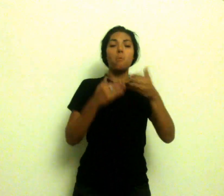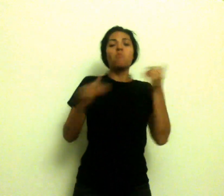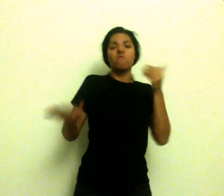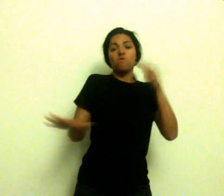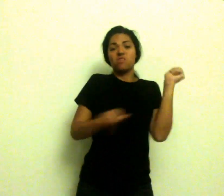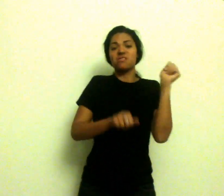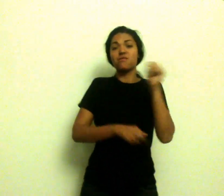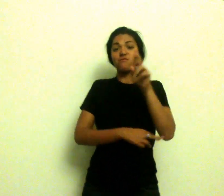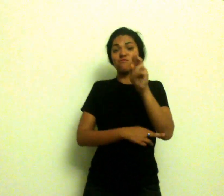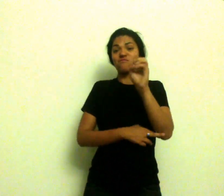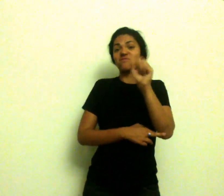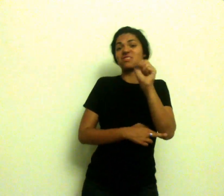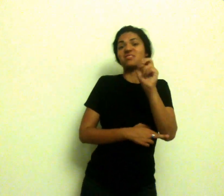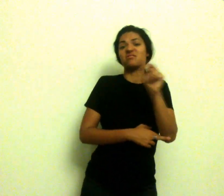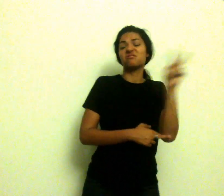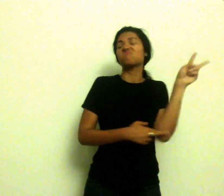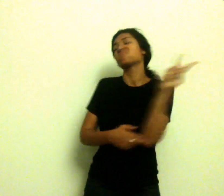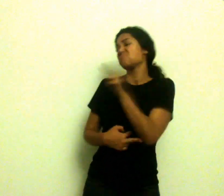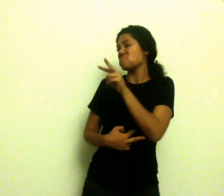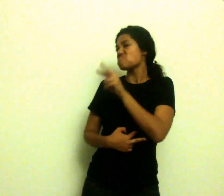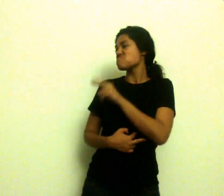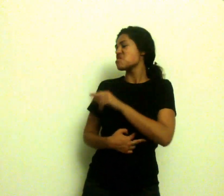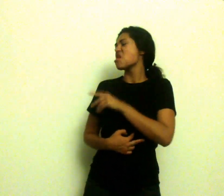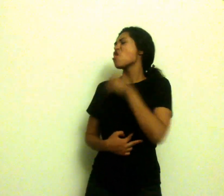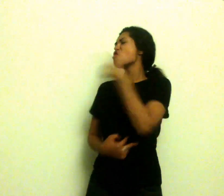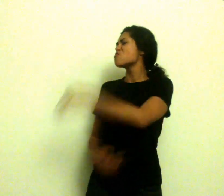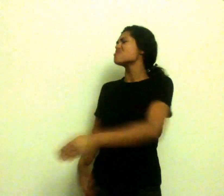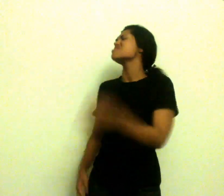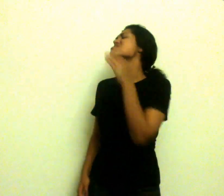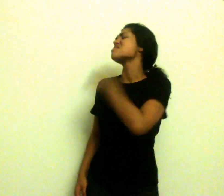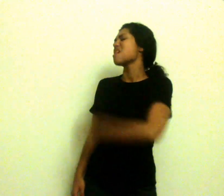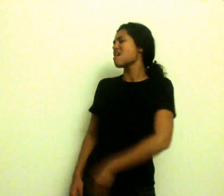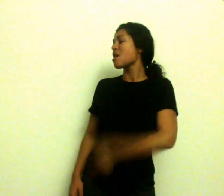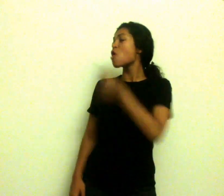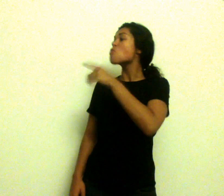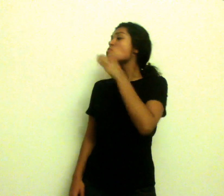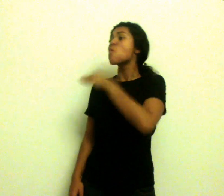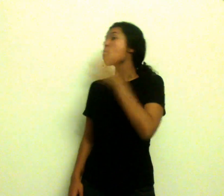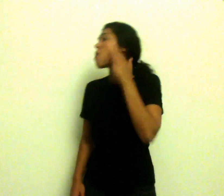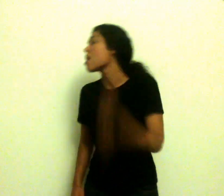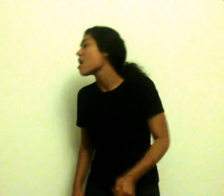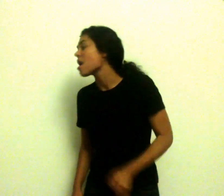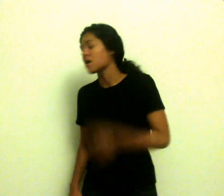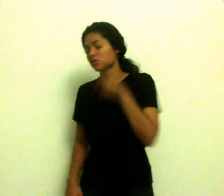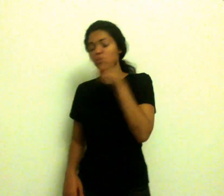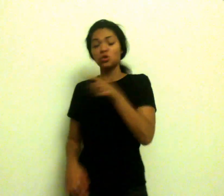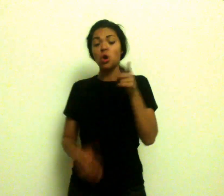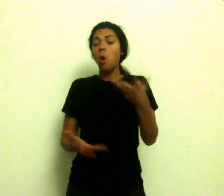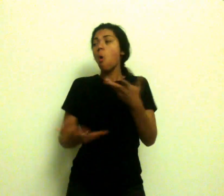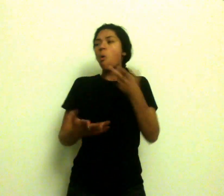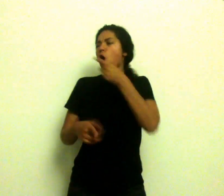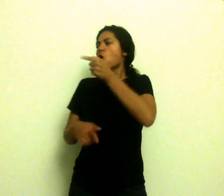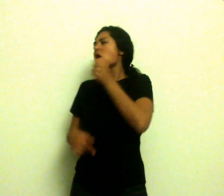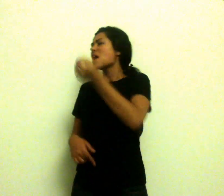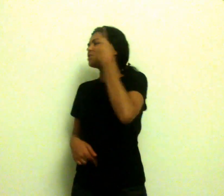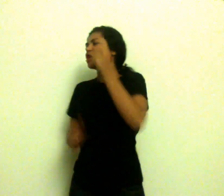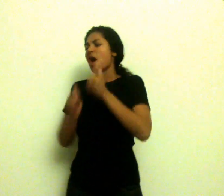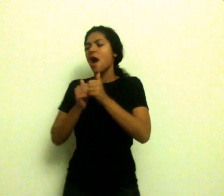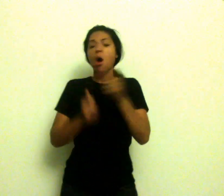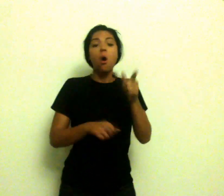sir, you lie. You lie because you do not know the difference between what nature has meant for nourishment and what nature has meant for